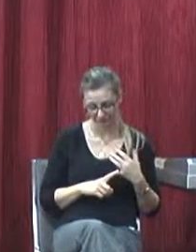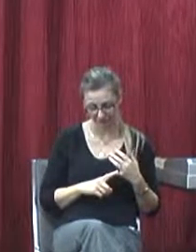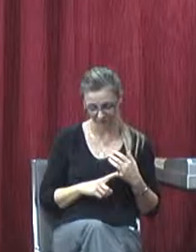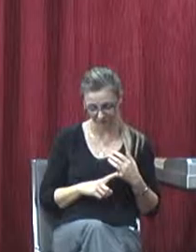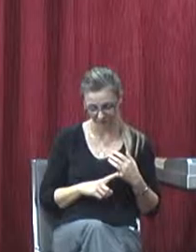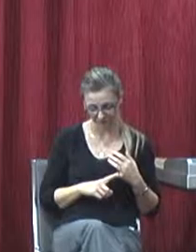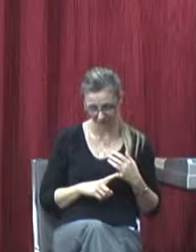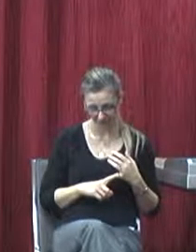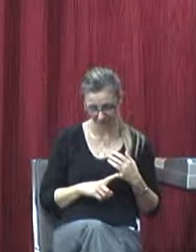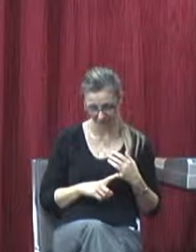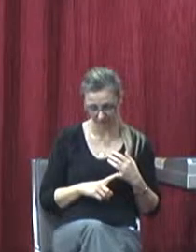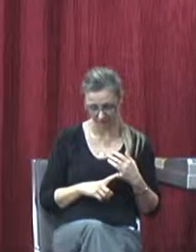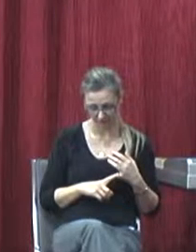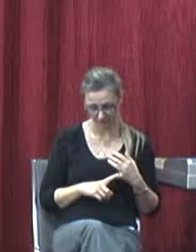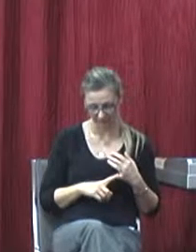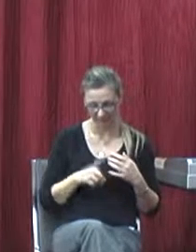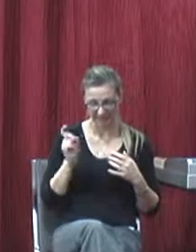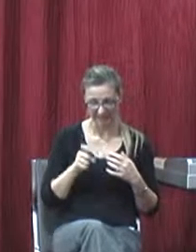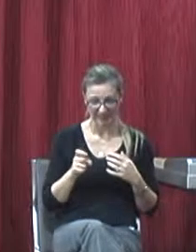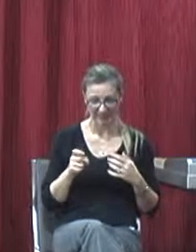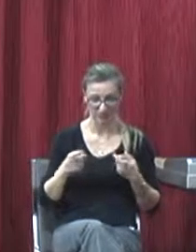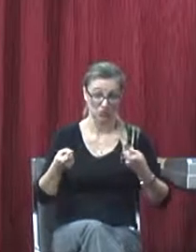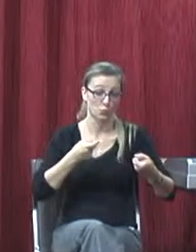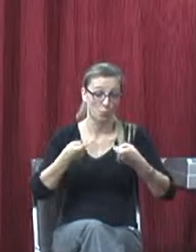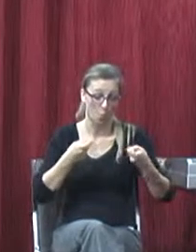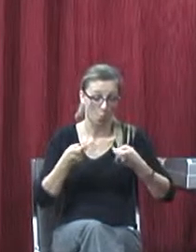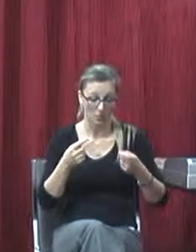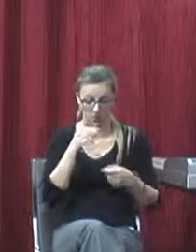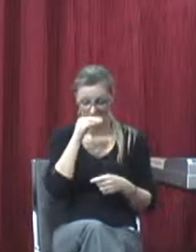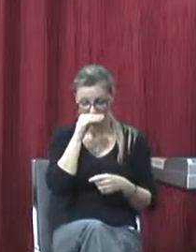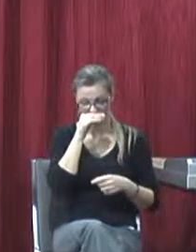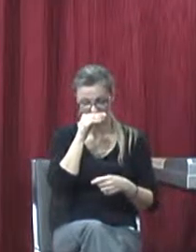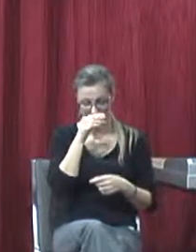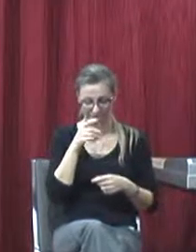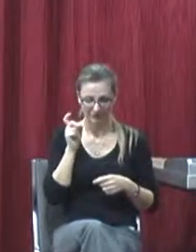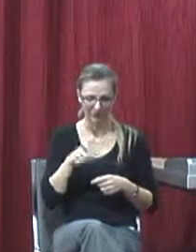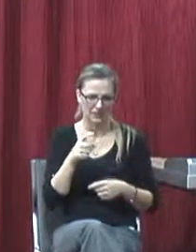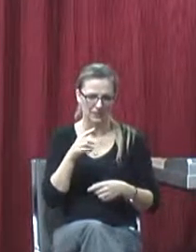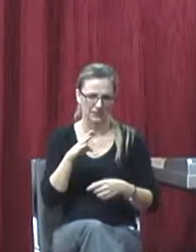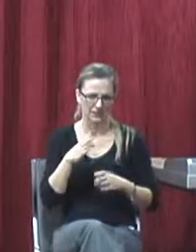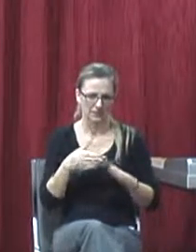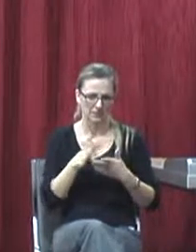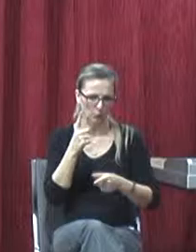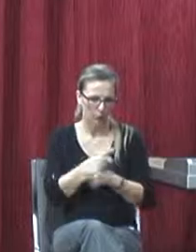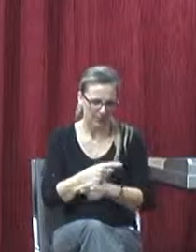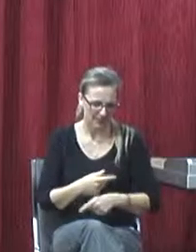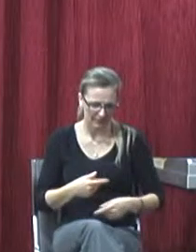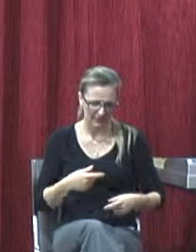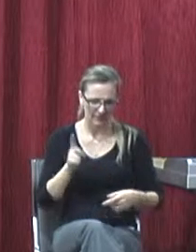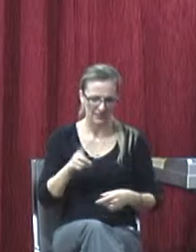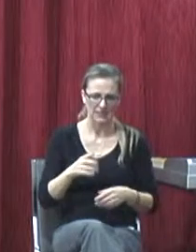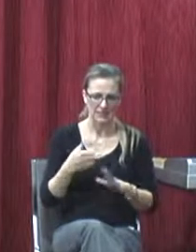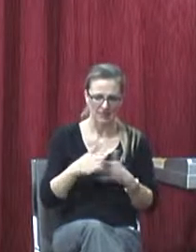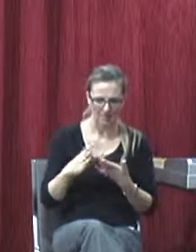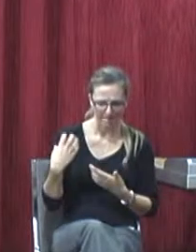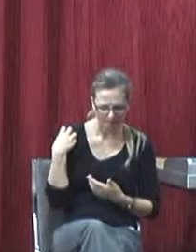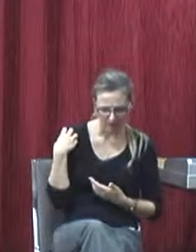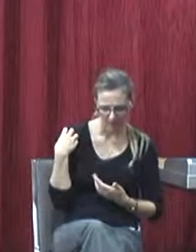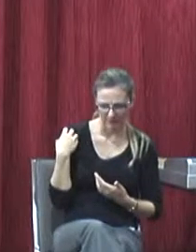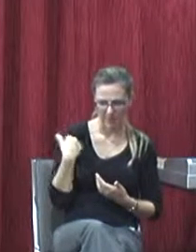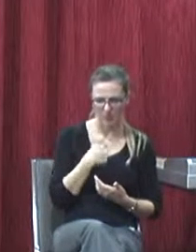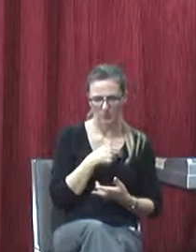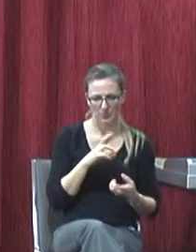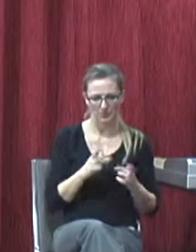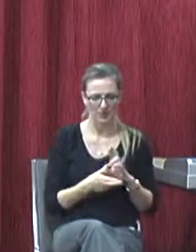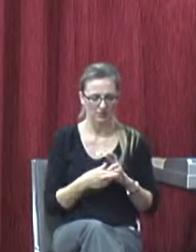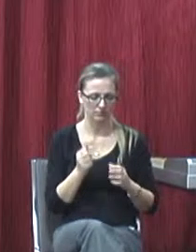We repent of having to be in control, having to be right, having to be the boss. We repent